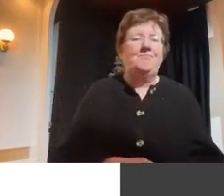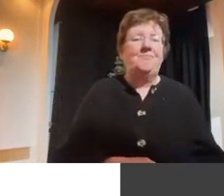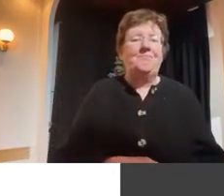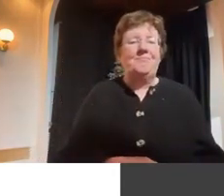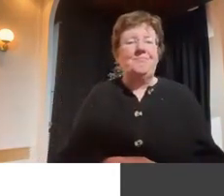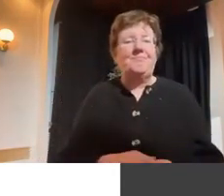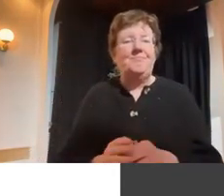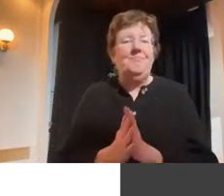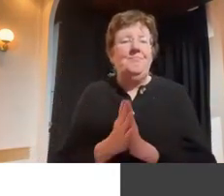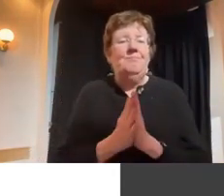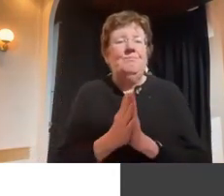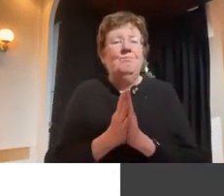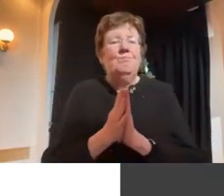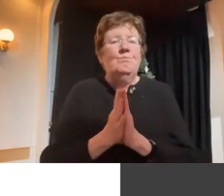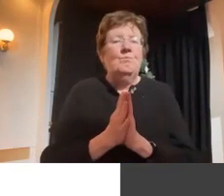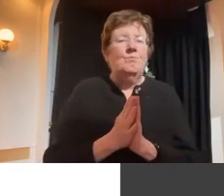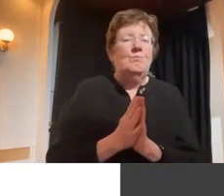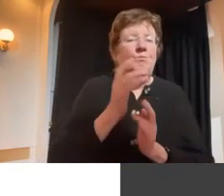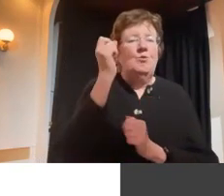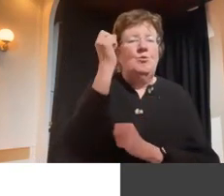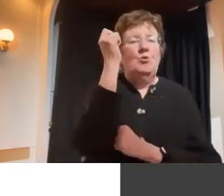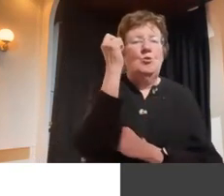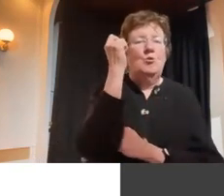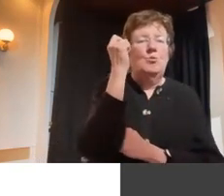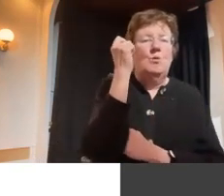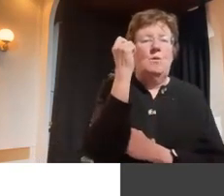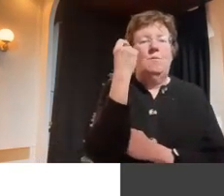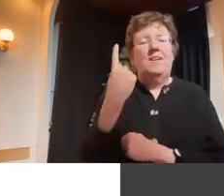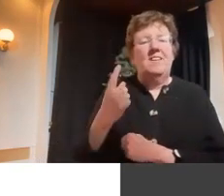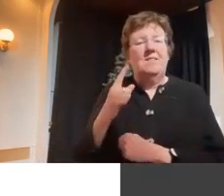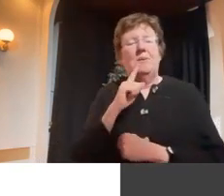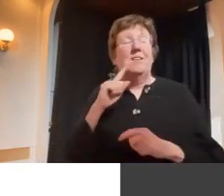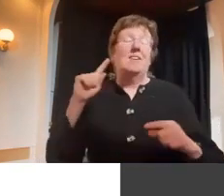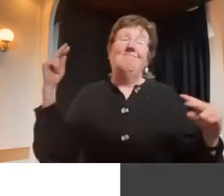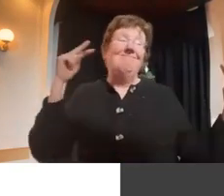that, and we thought, what do people think about BSL as a language? So here's the themes that we found.